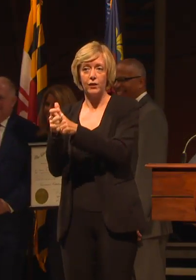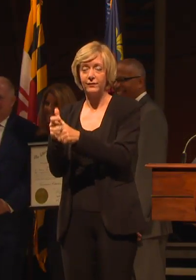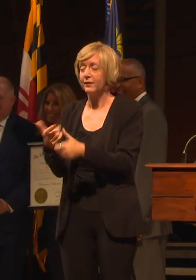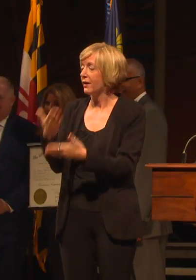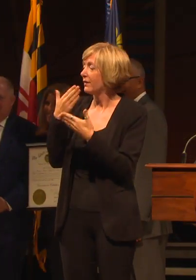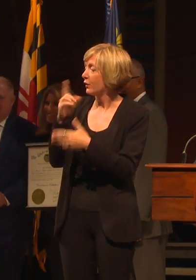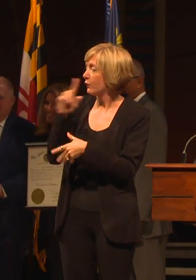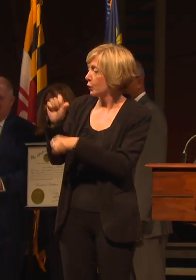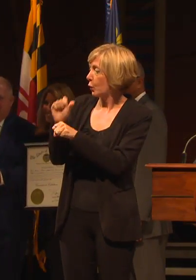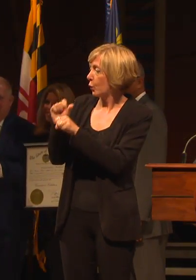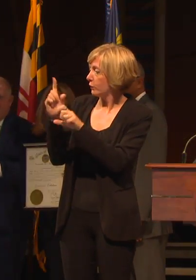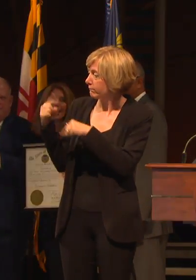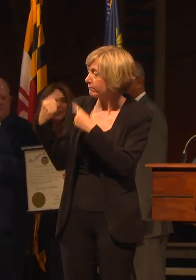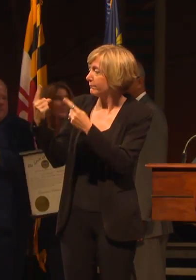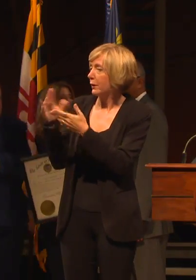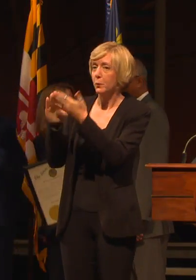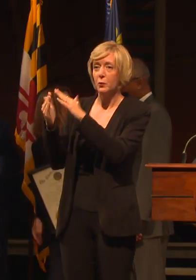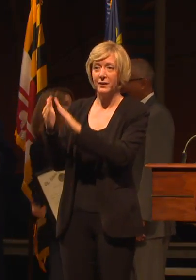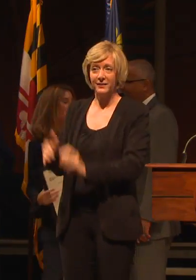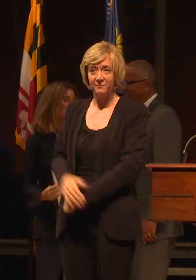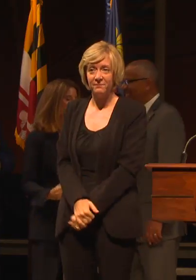do for the community.